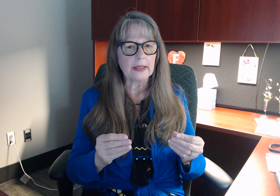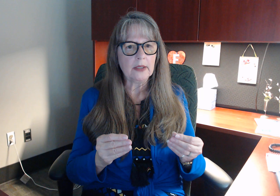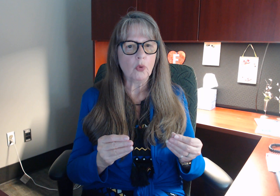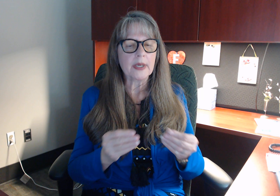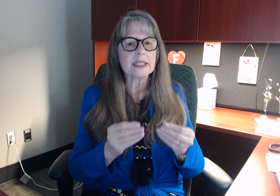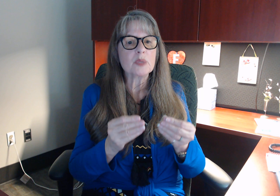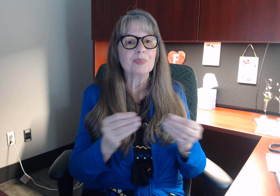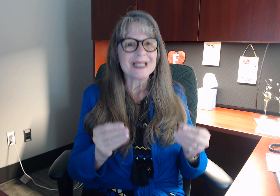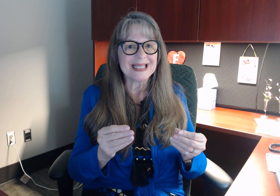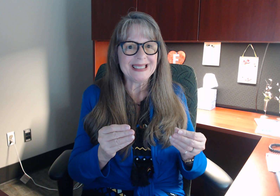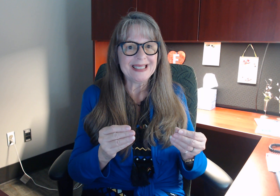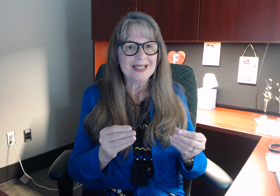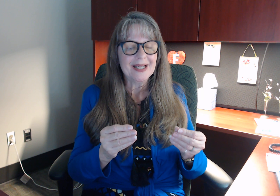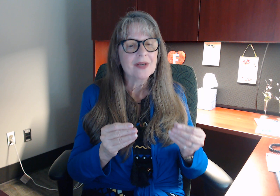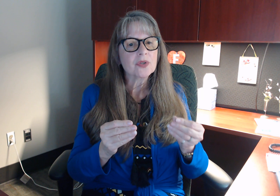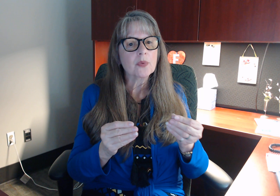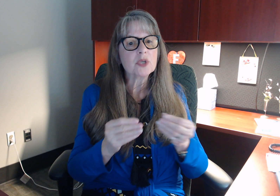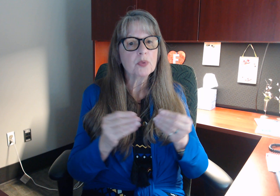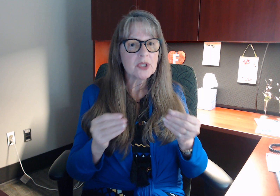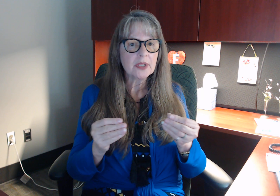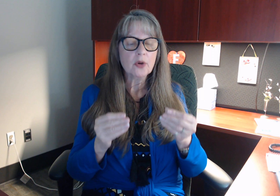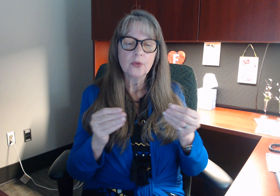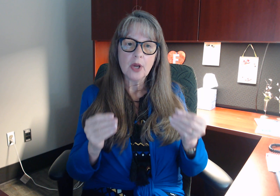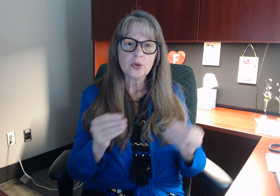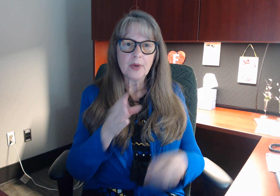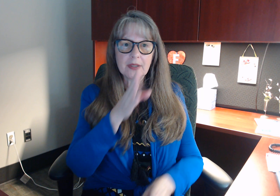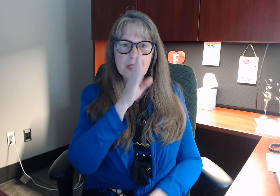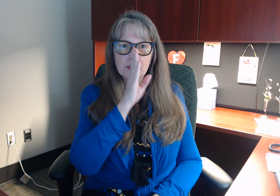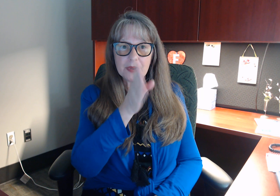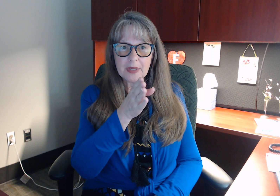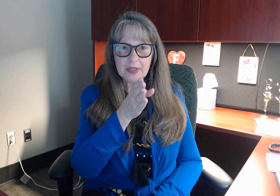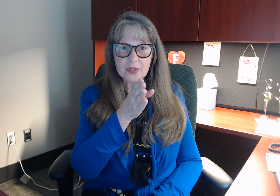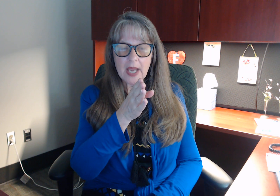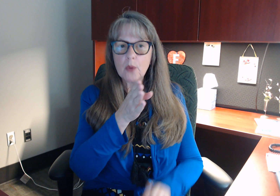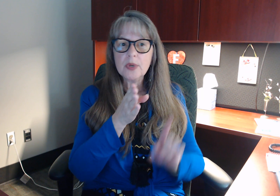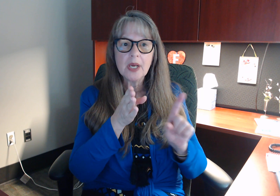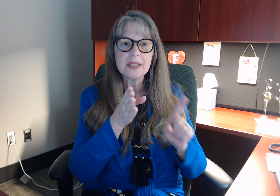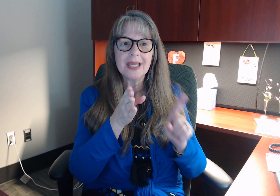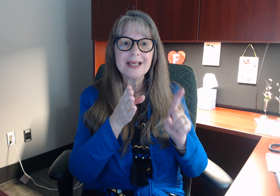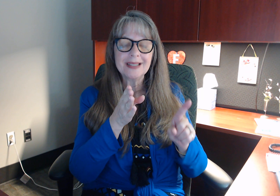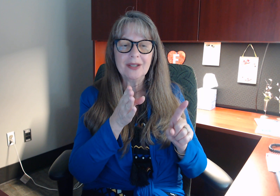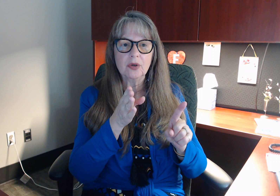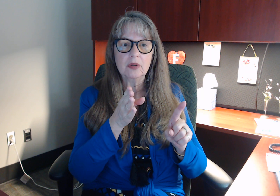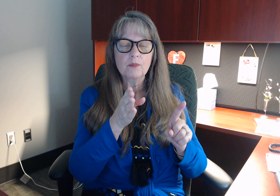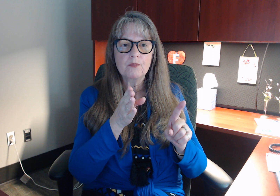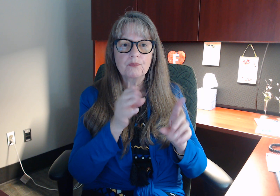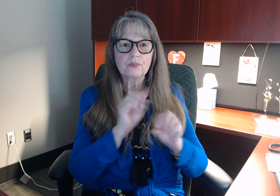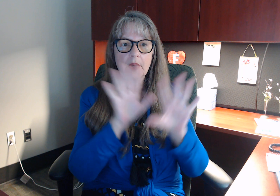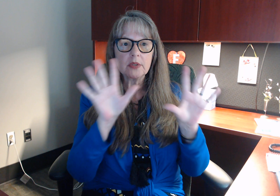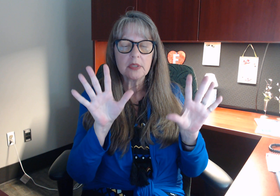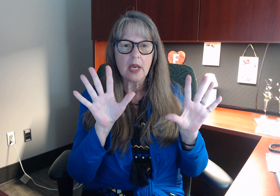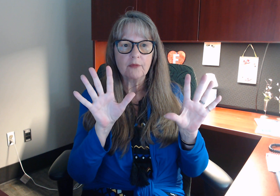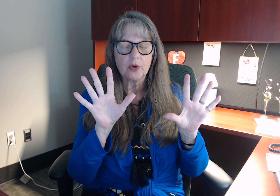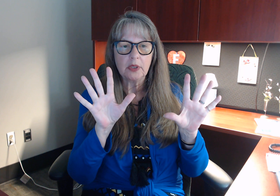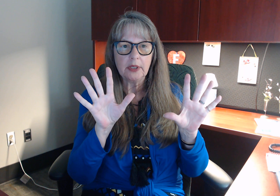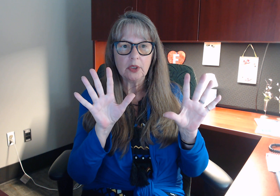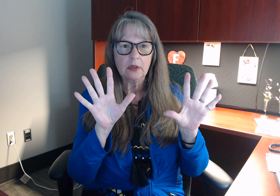or explicitly. So explicitly or non-directly, this. I would not say clear to sign for clear.